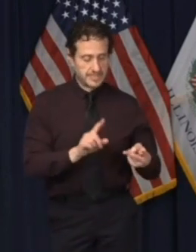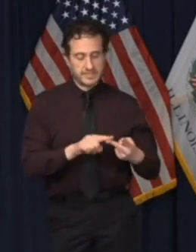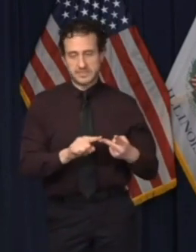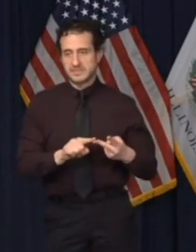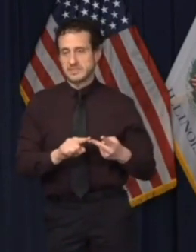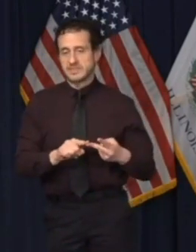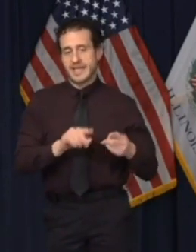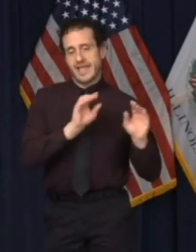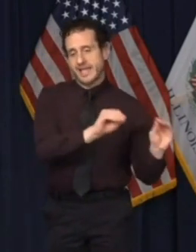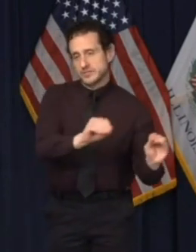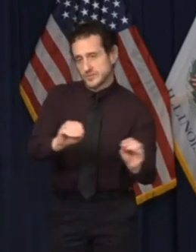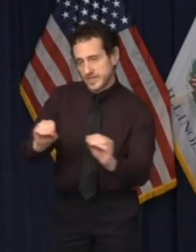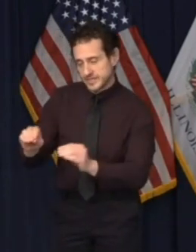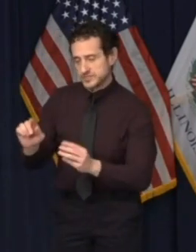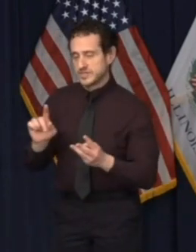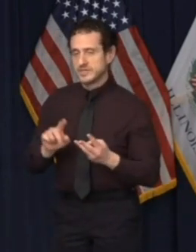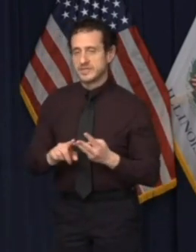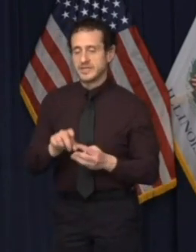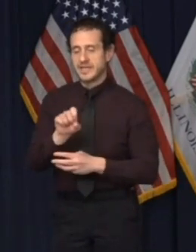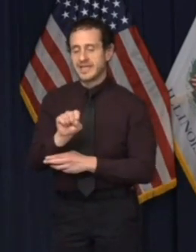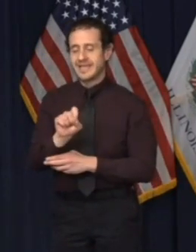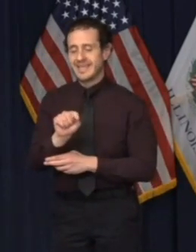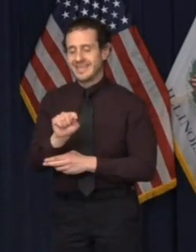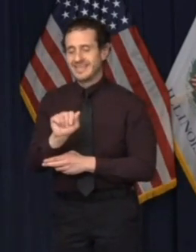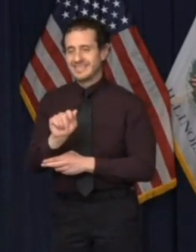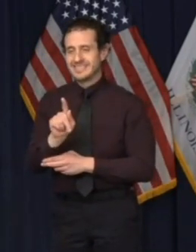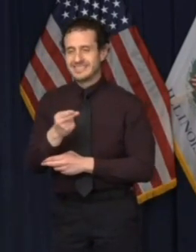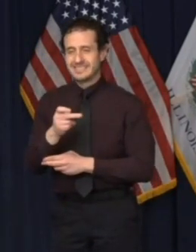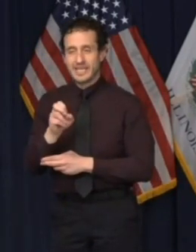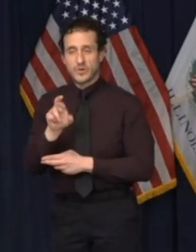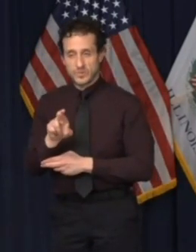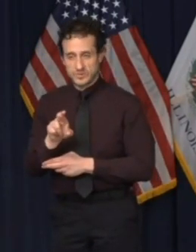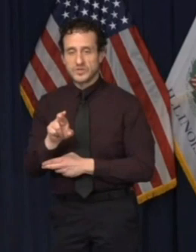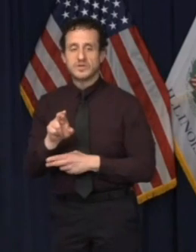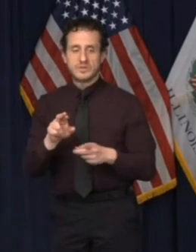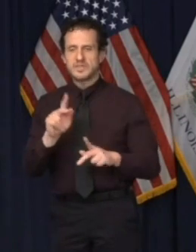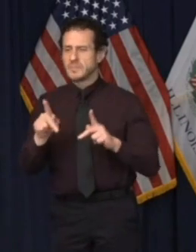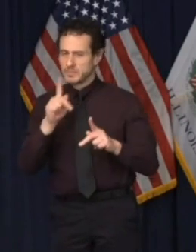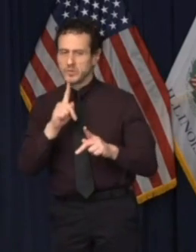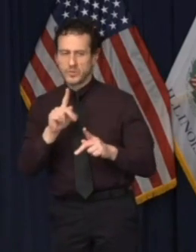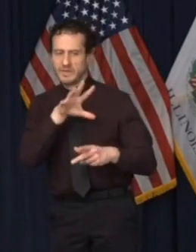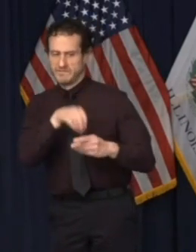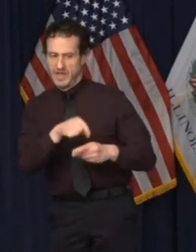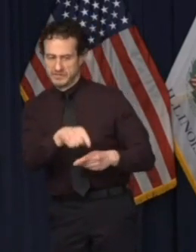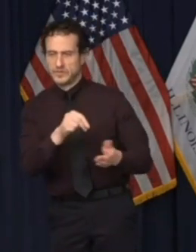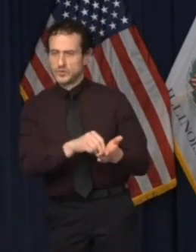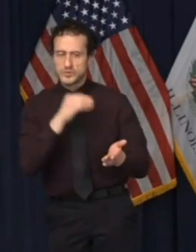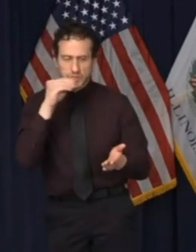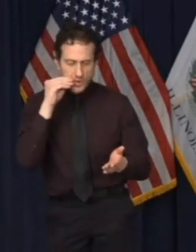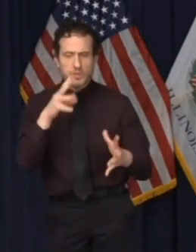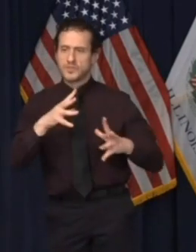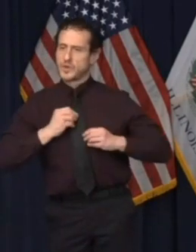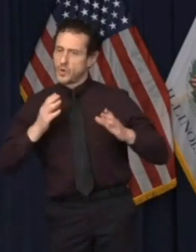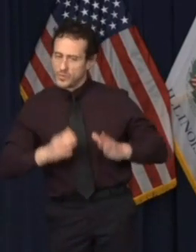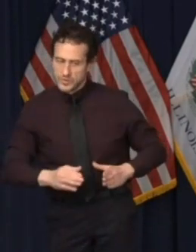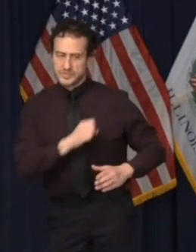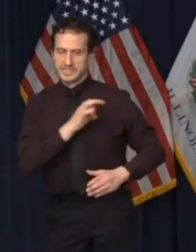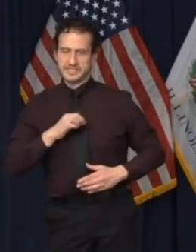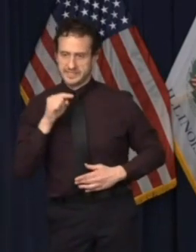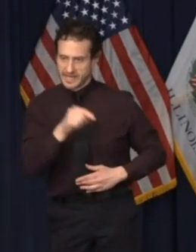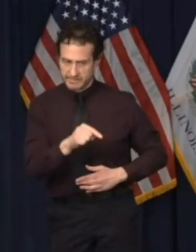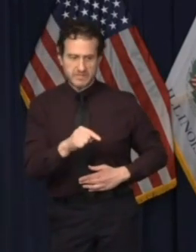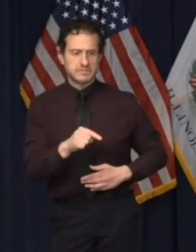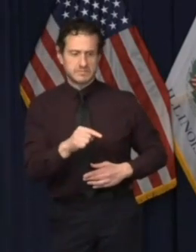education and stakeholder engagement. Again, this is a partnership with the owners and staff at the